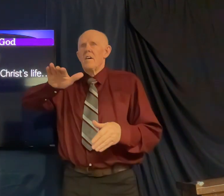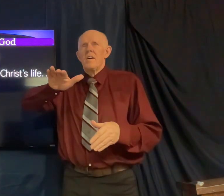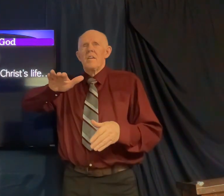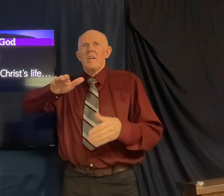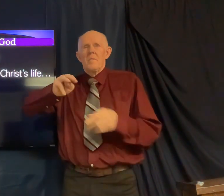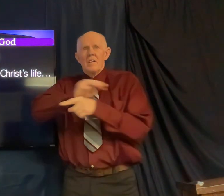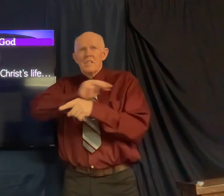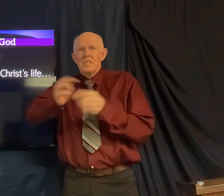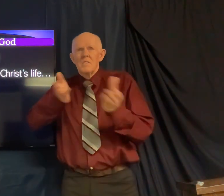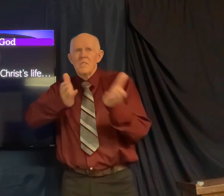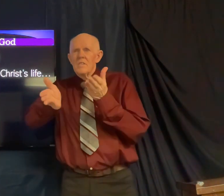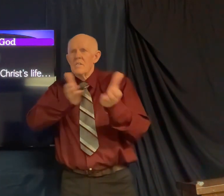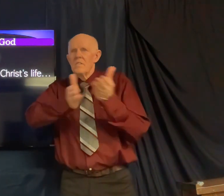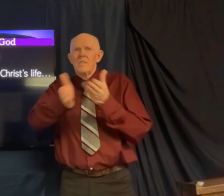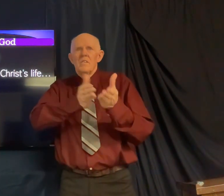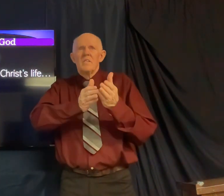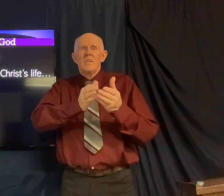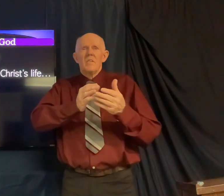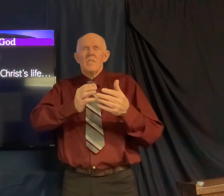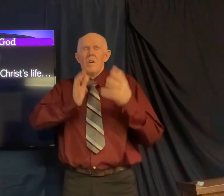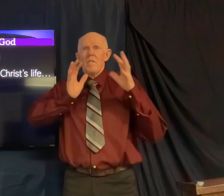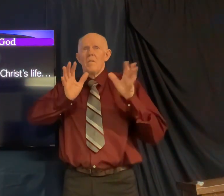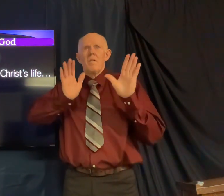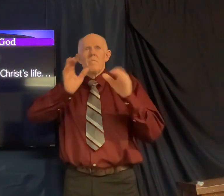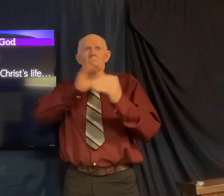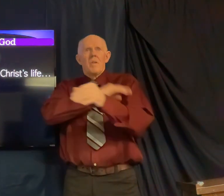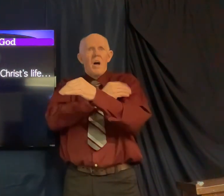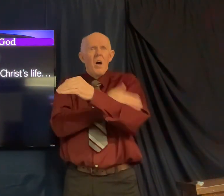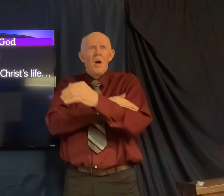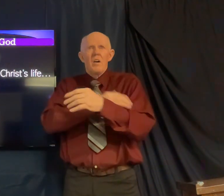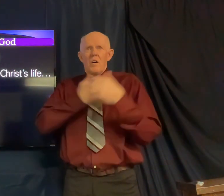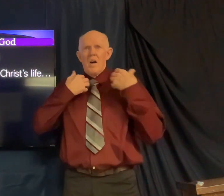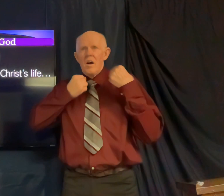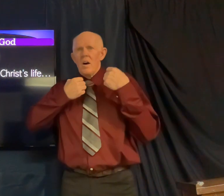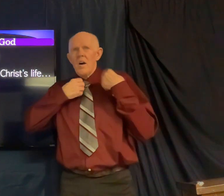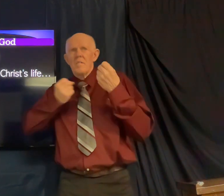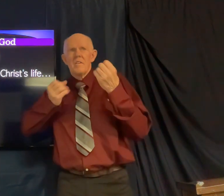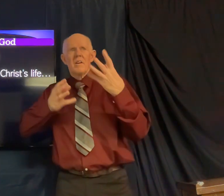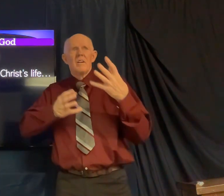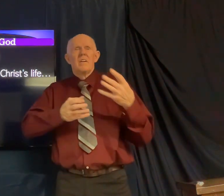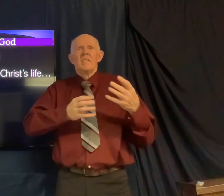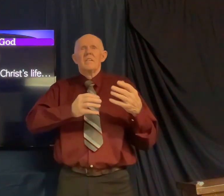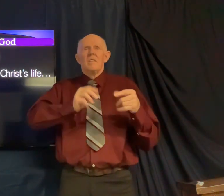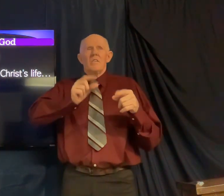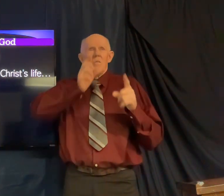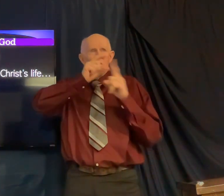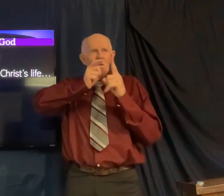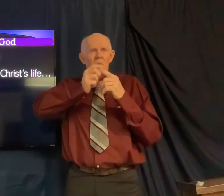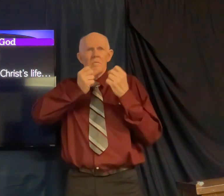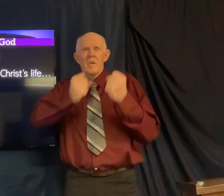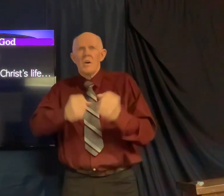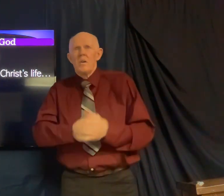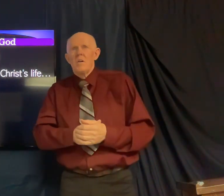and he grew, and he ministered and served, and he had wonderful power to heal people.